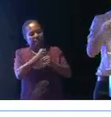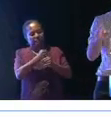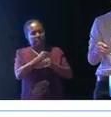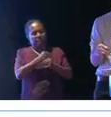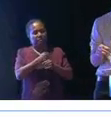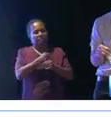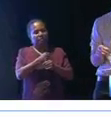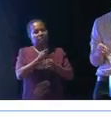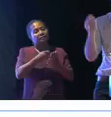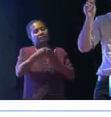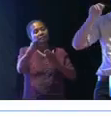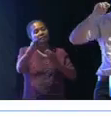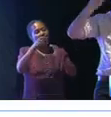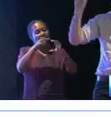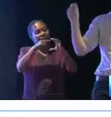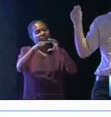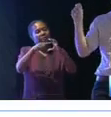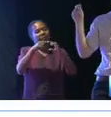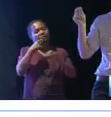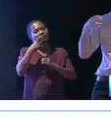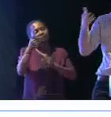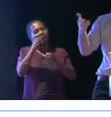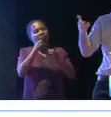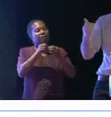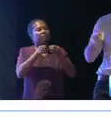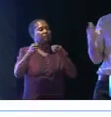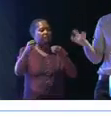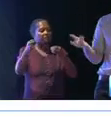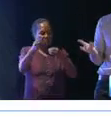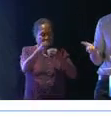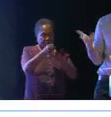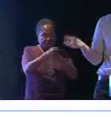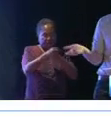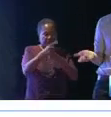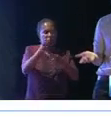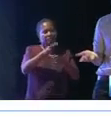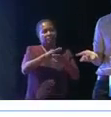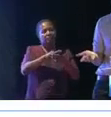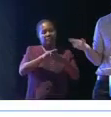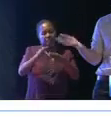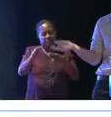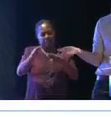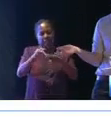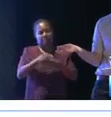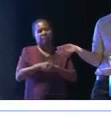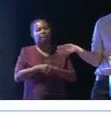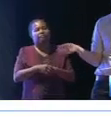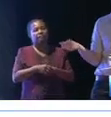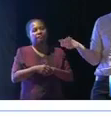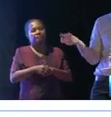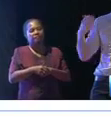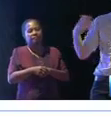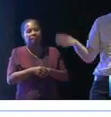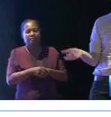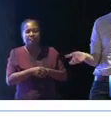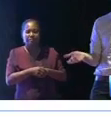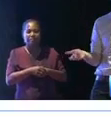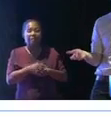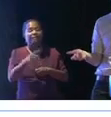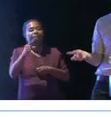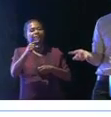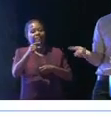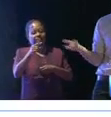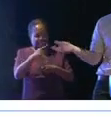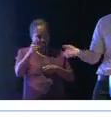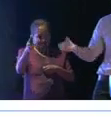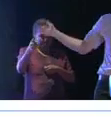actually be sent an email that says an officer has sent you a message and needs your response effectively, and you can respond